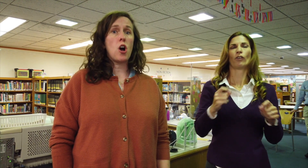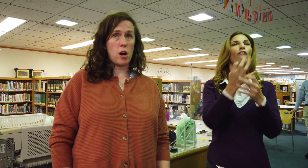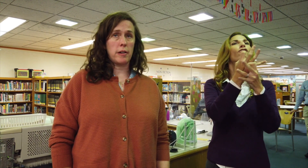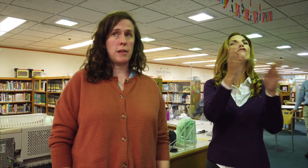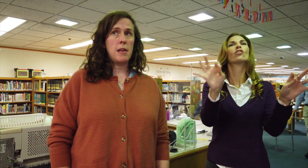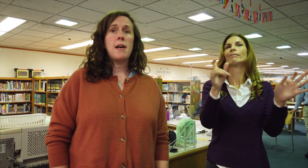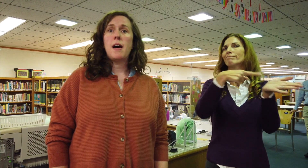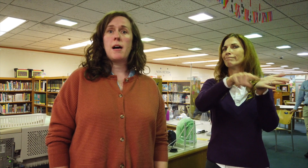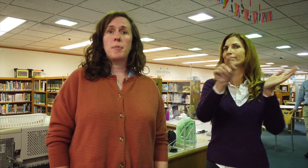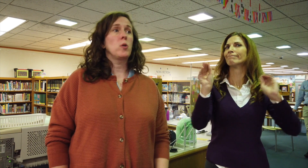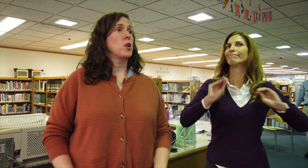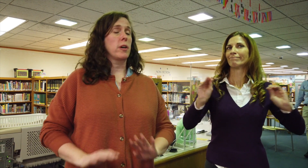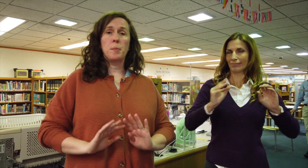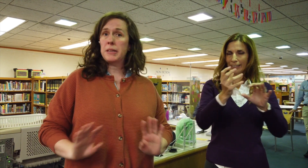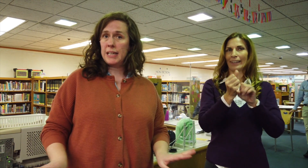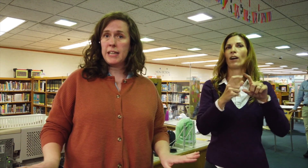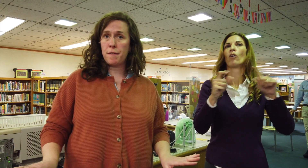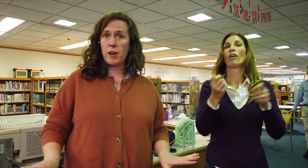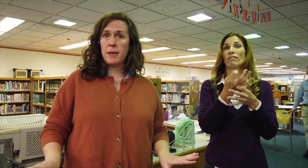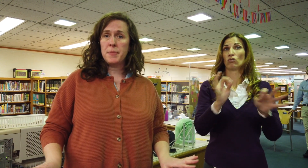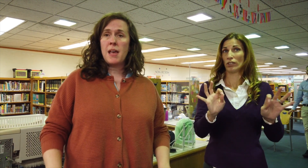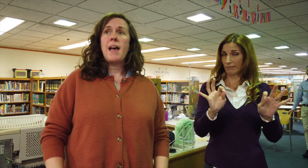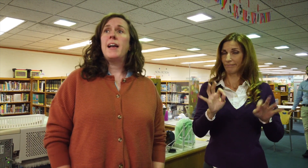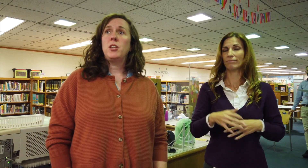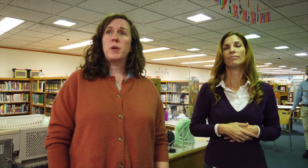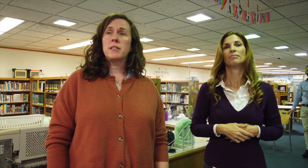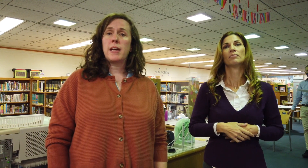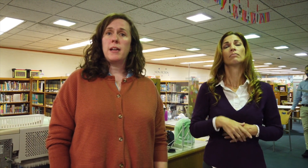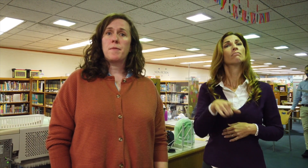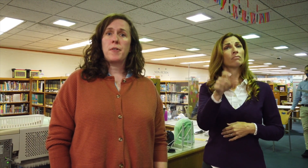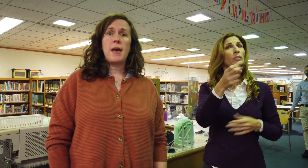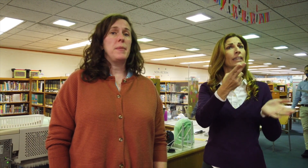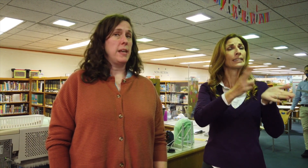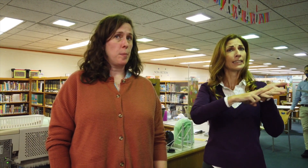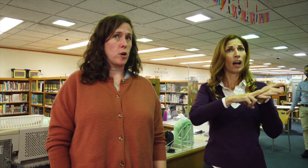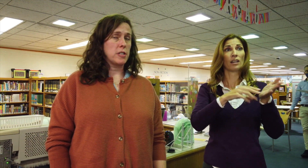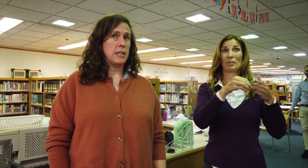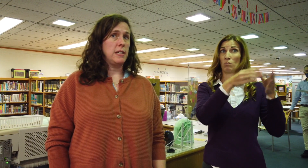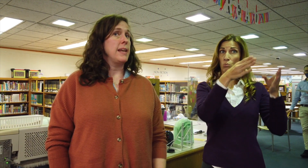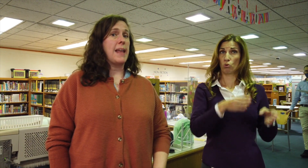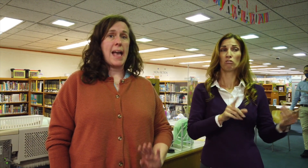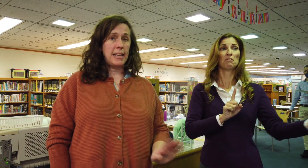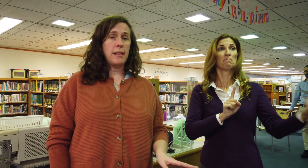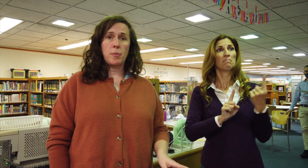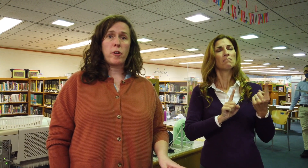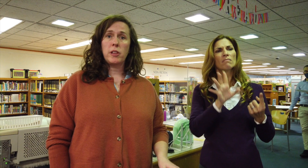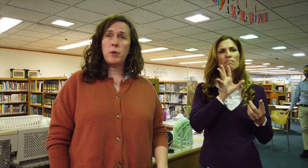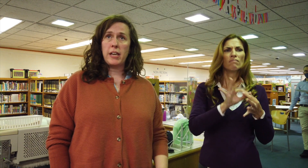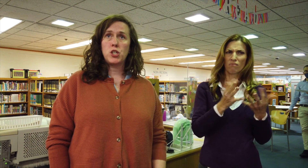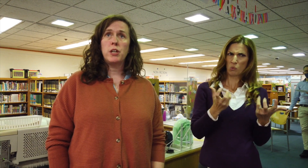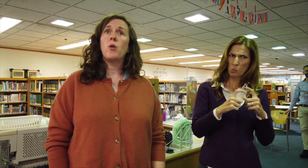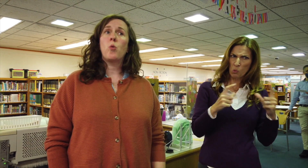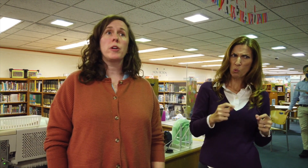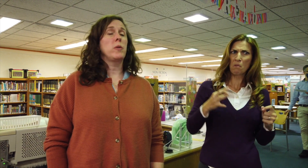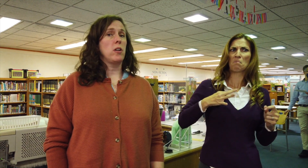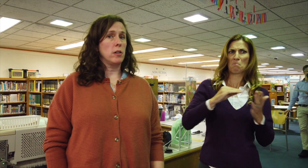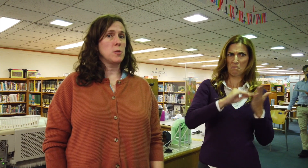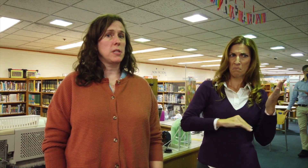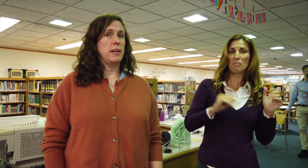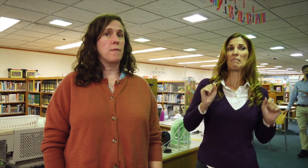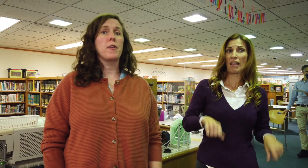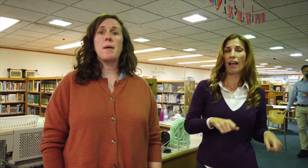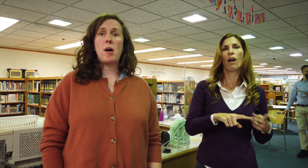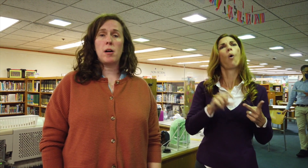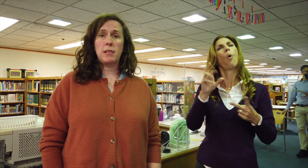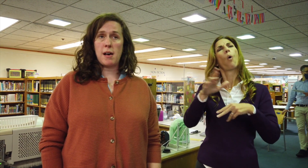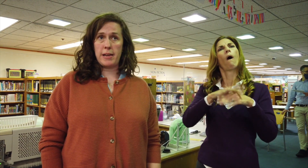Philadelphia card. Those are completely free, and you can sign up for them in person in any library location, or you can also